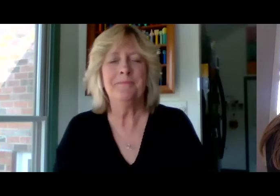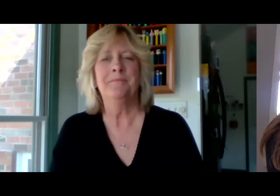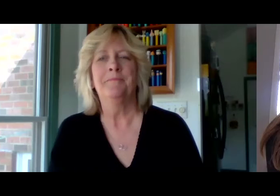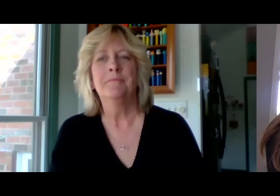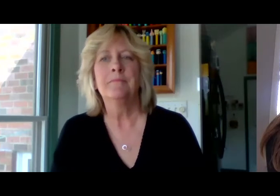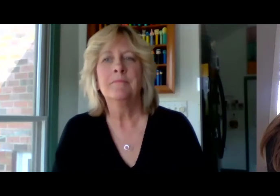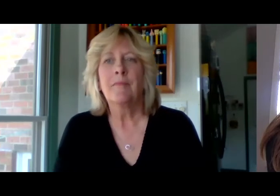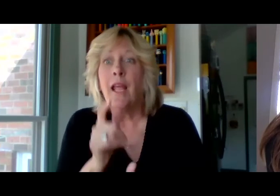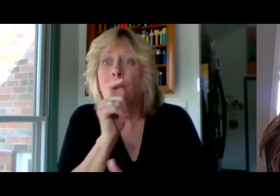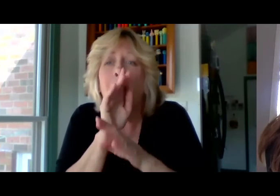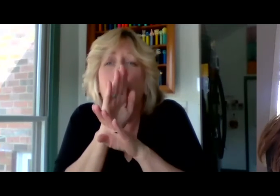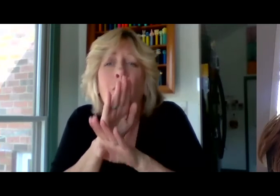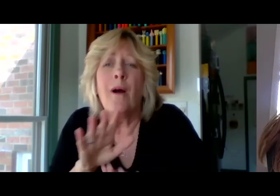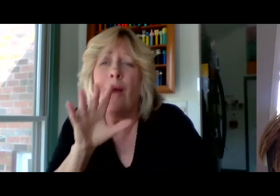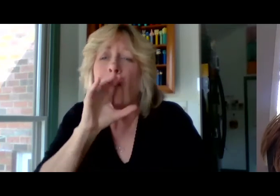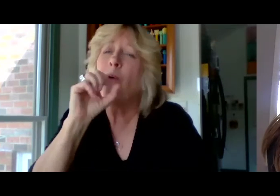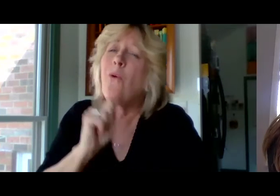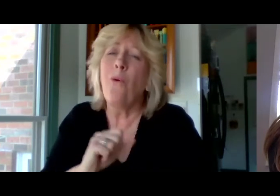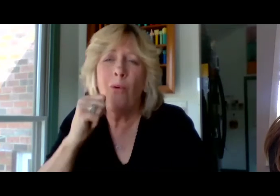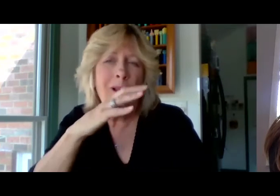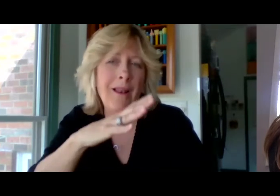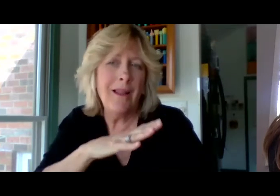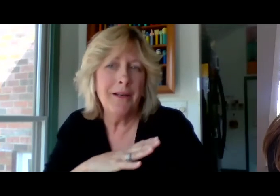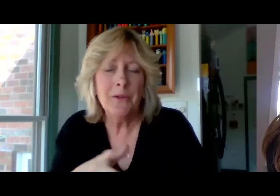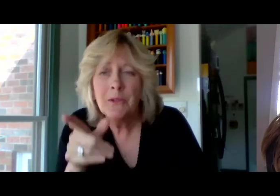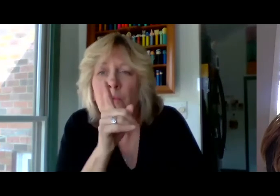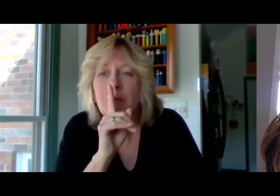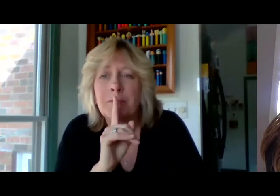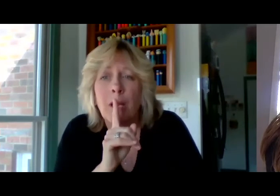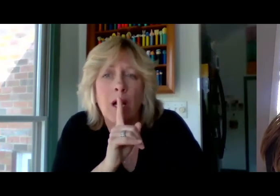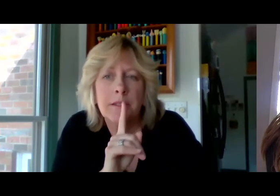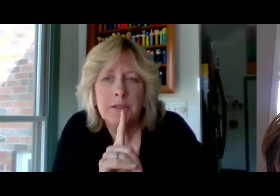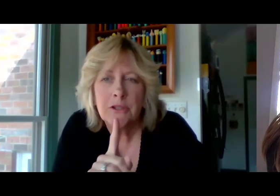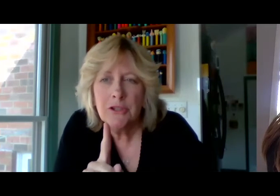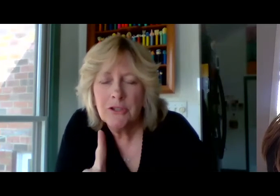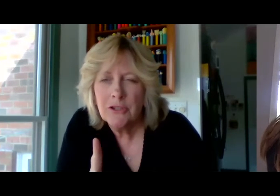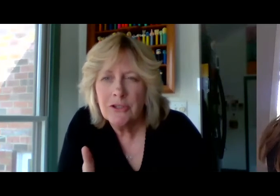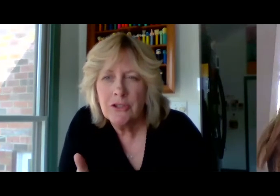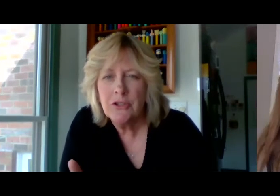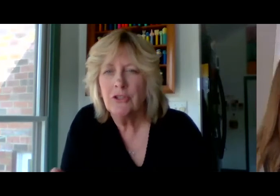and a quiet old lady who was whispering, hush.